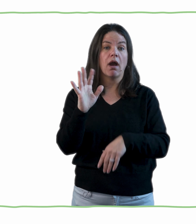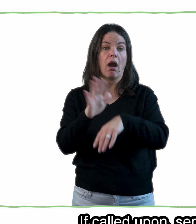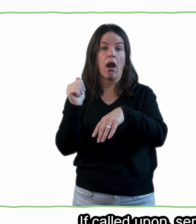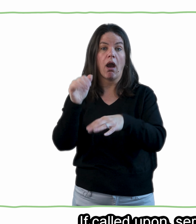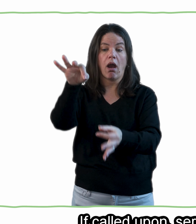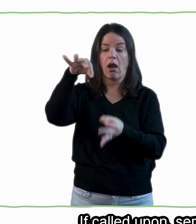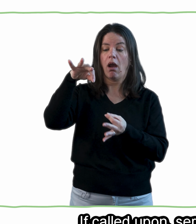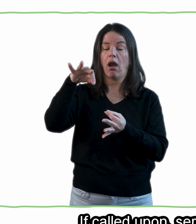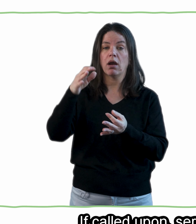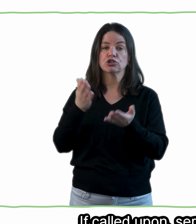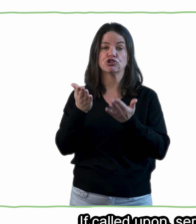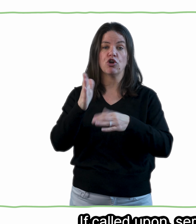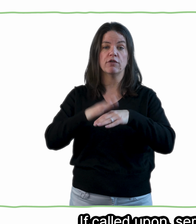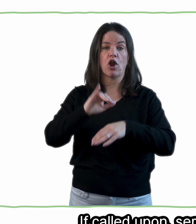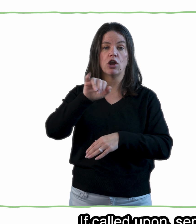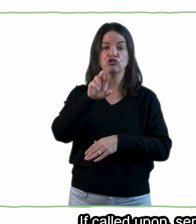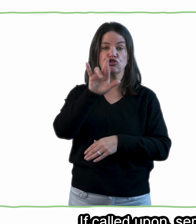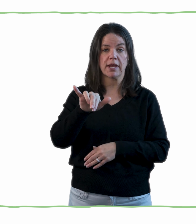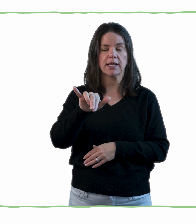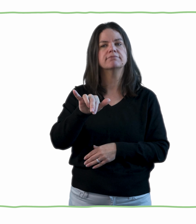If called upon, serve on a jury.